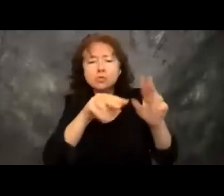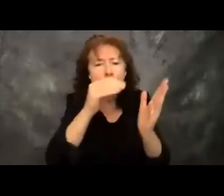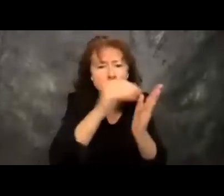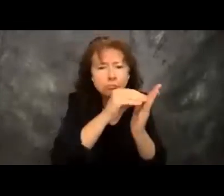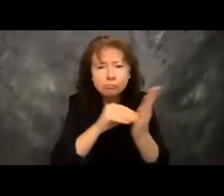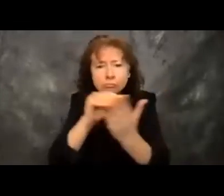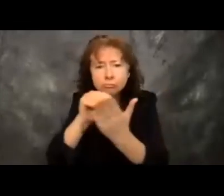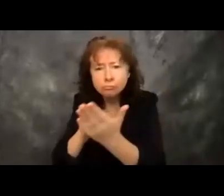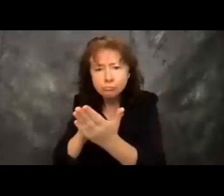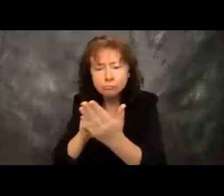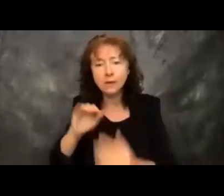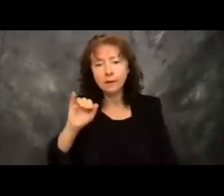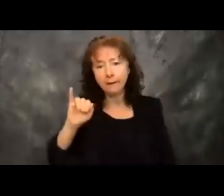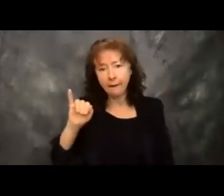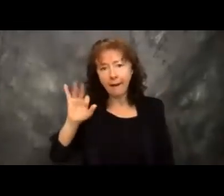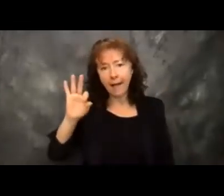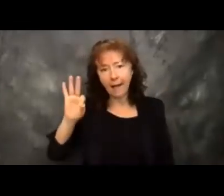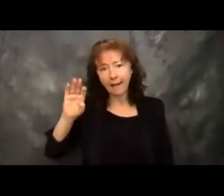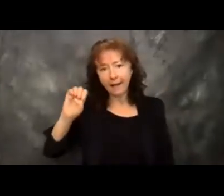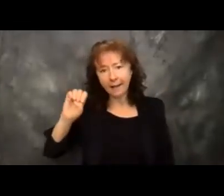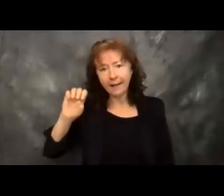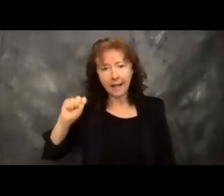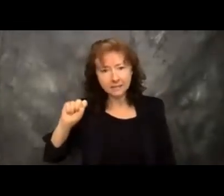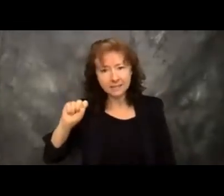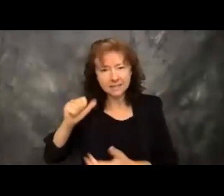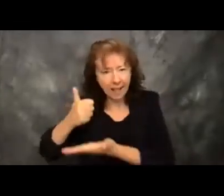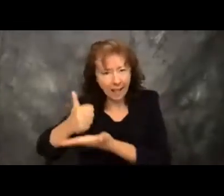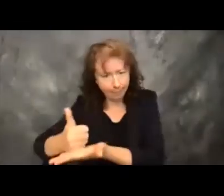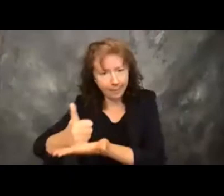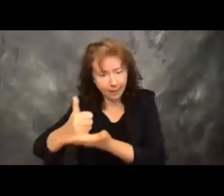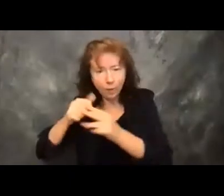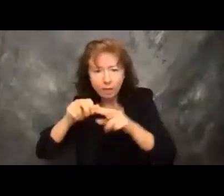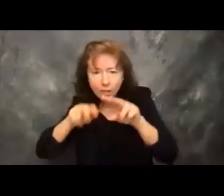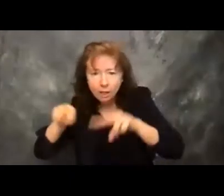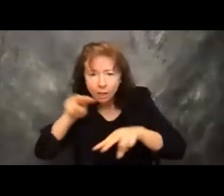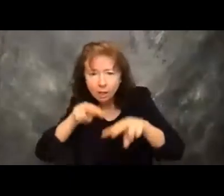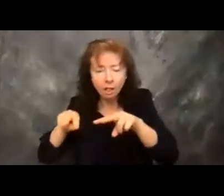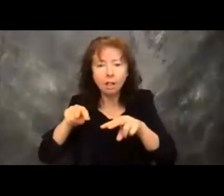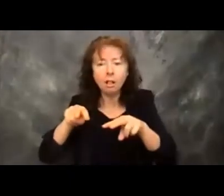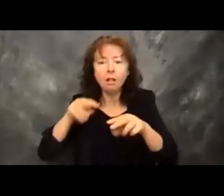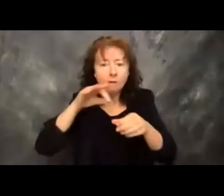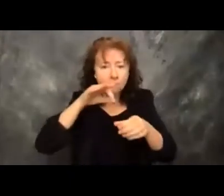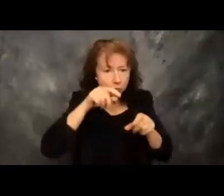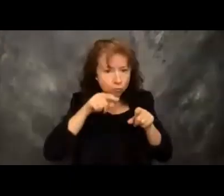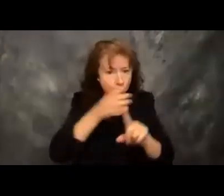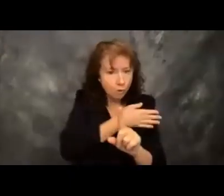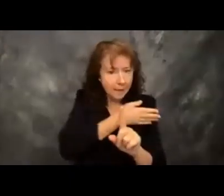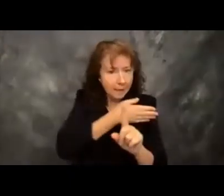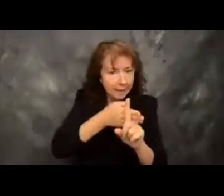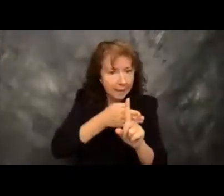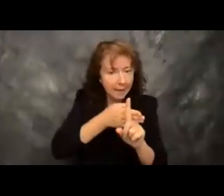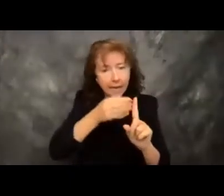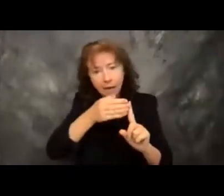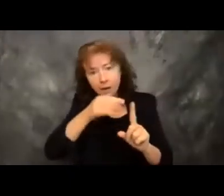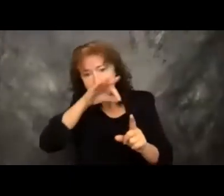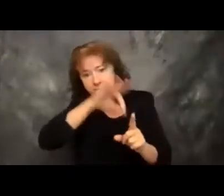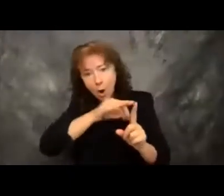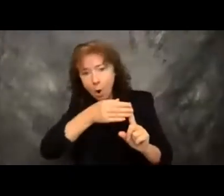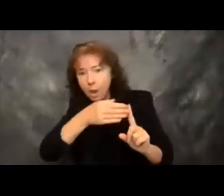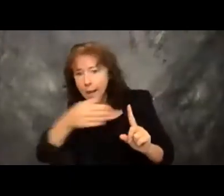the pre and monitoring and post monitoring process of election, how